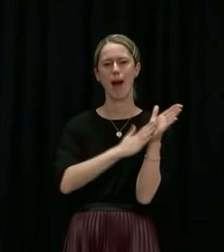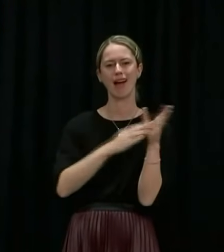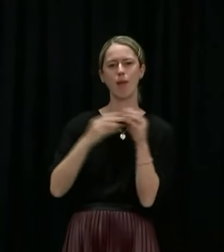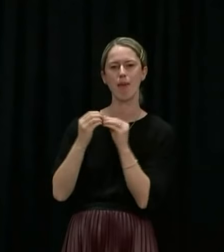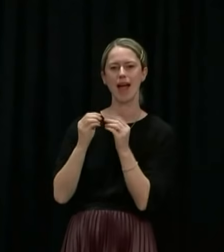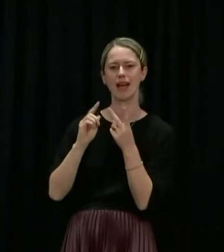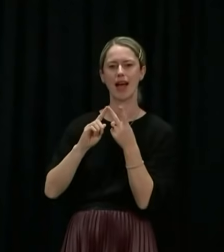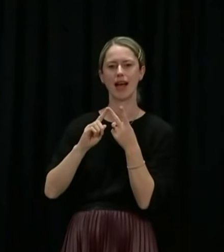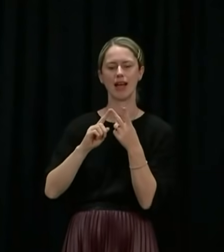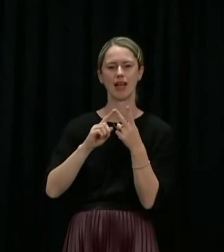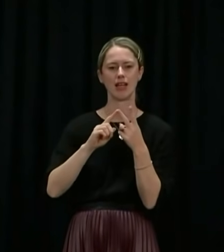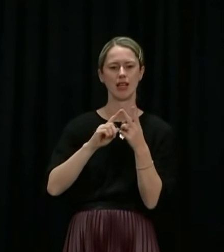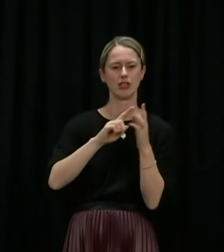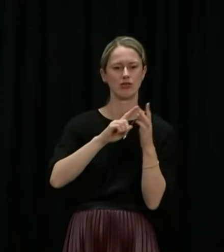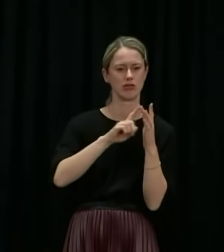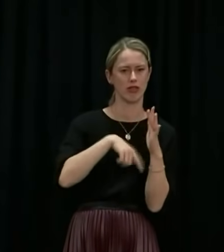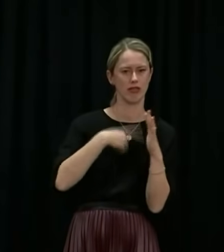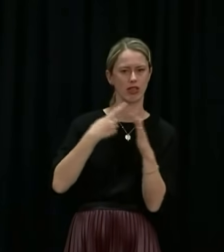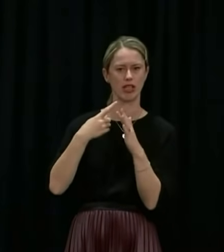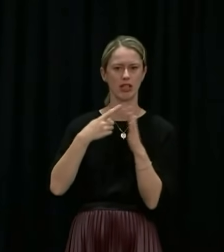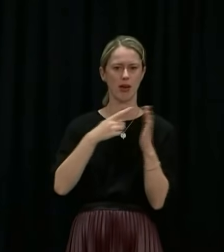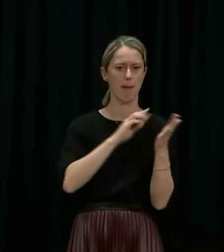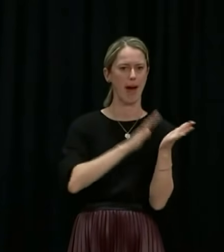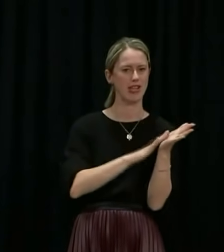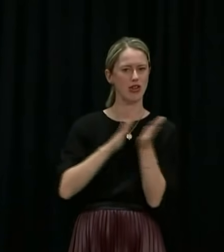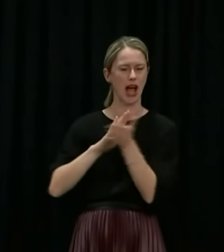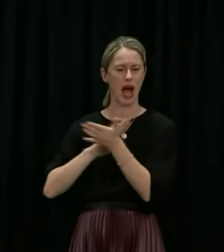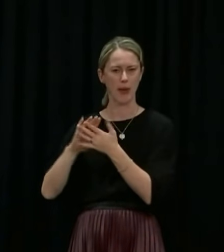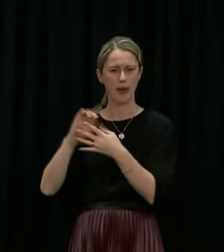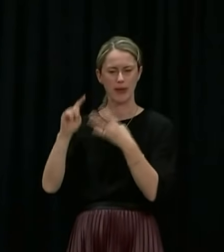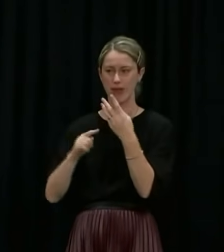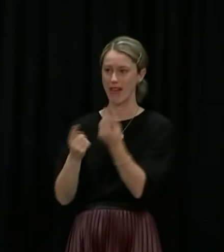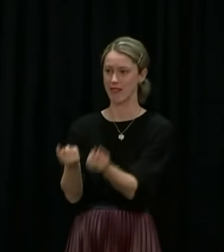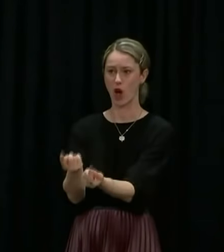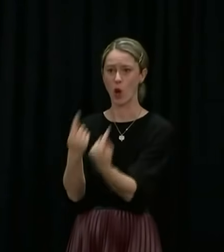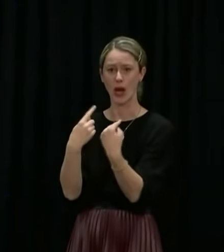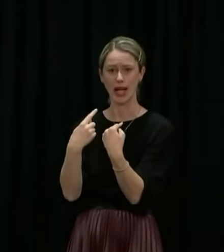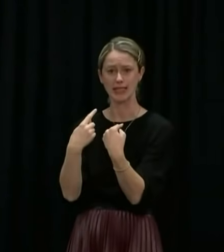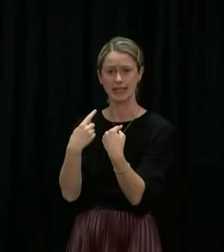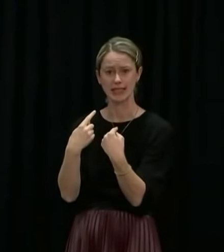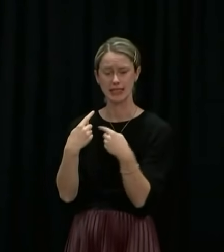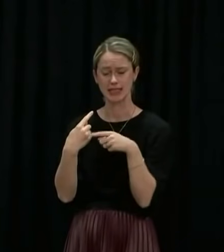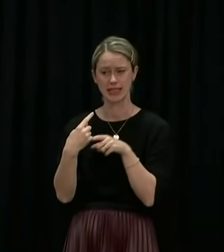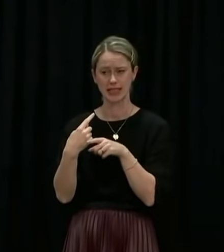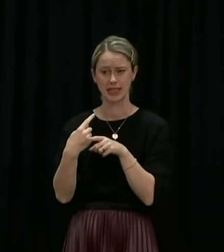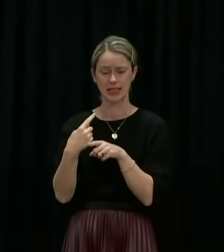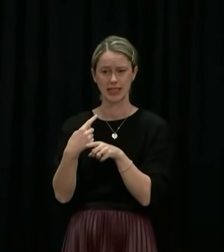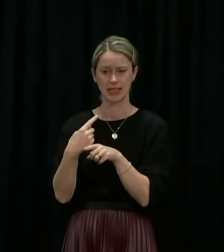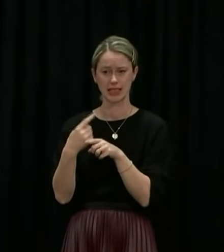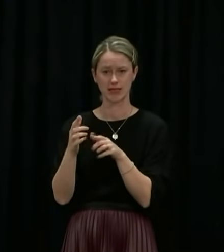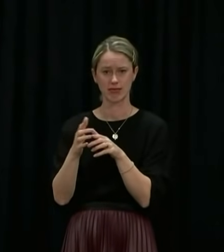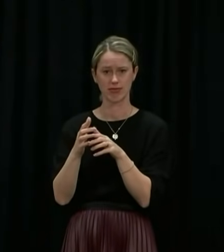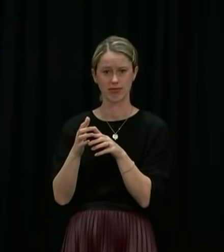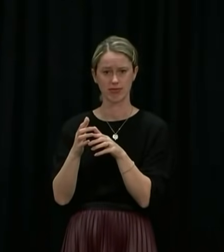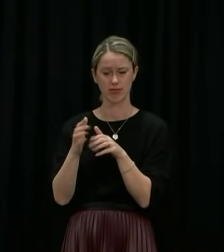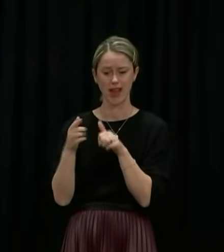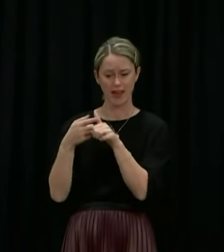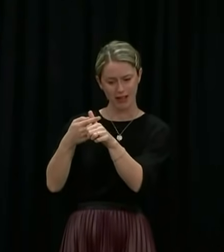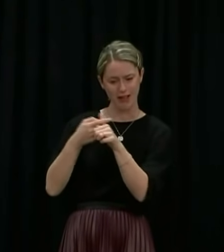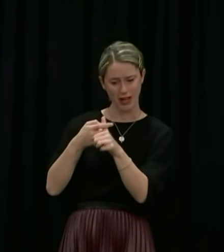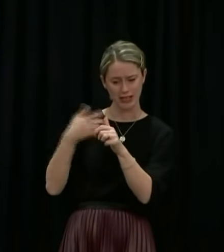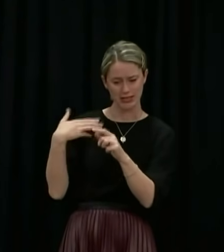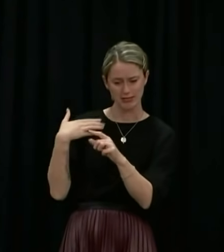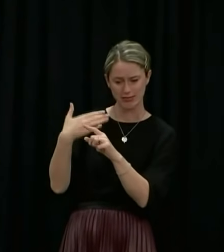and Dr. Colin Tukuitonga, Dr. Matiri Howard. They've advised a pretty big chunk of our COVID-19 response so far. Well,